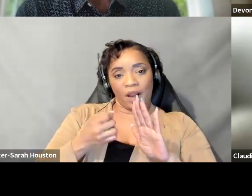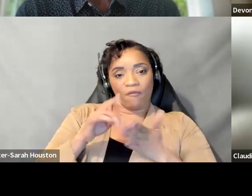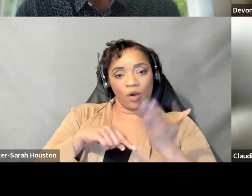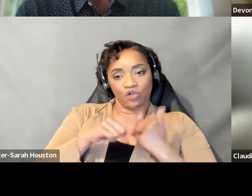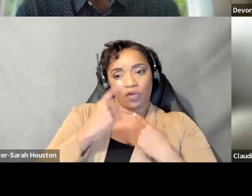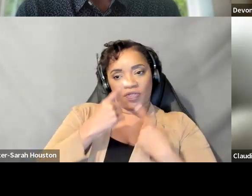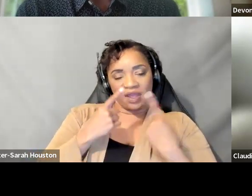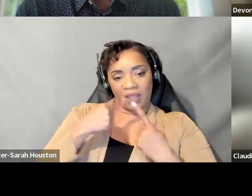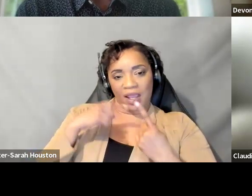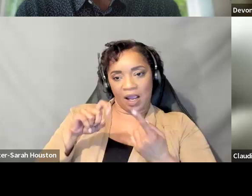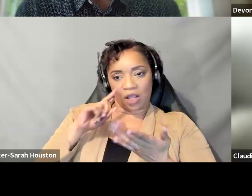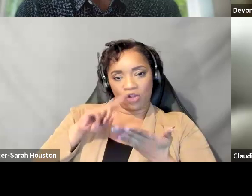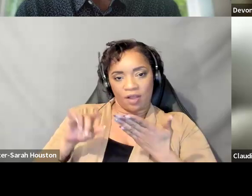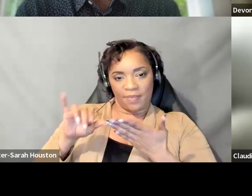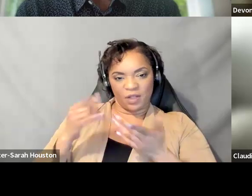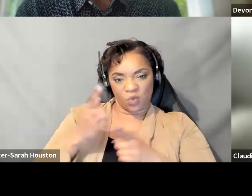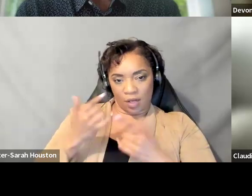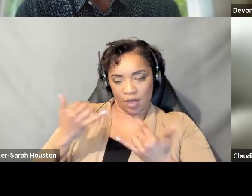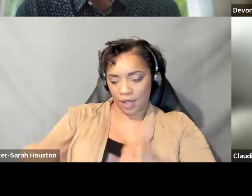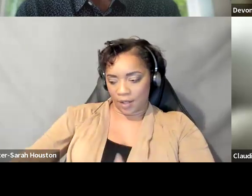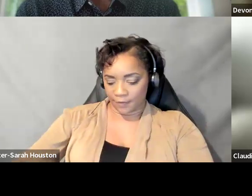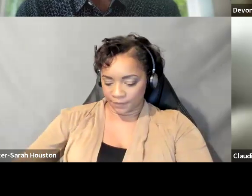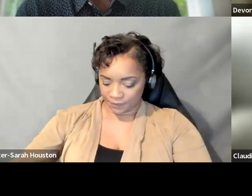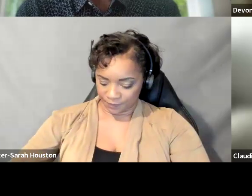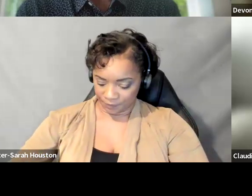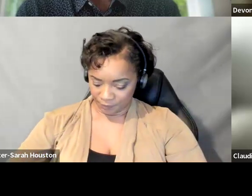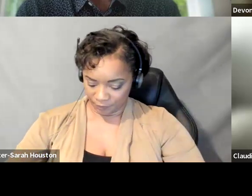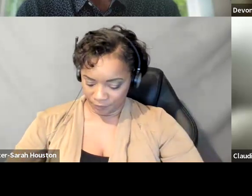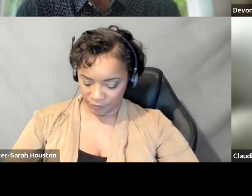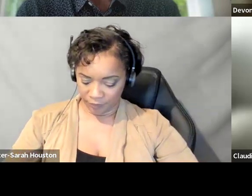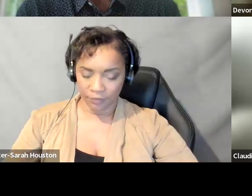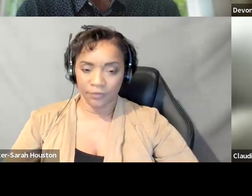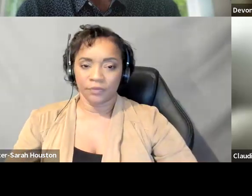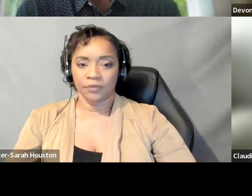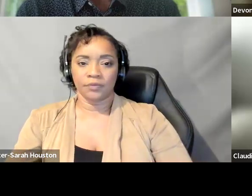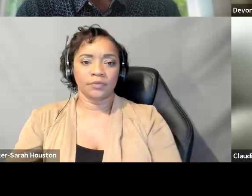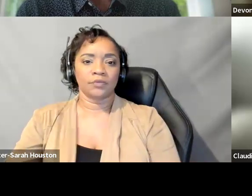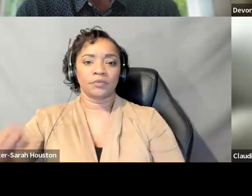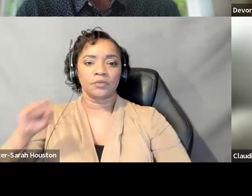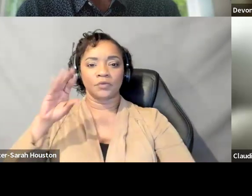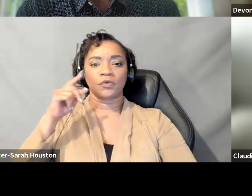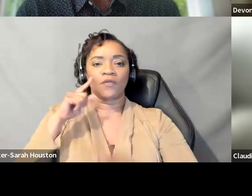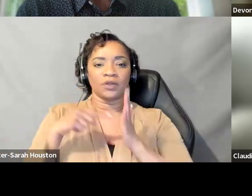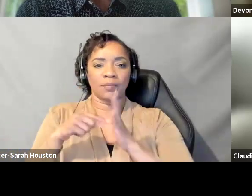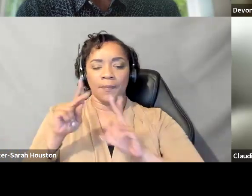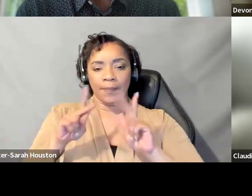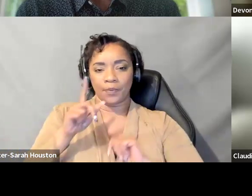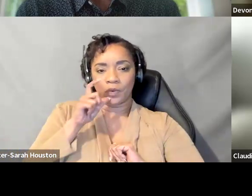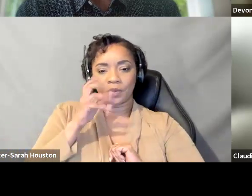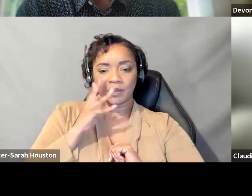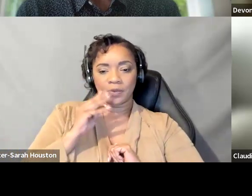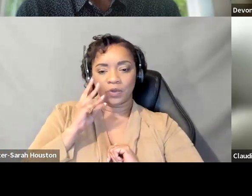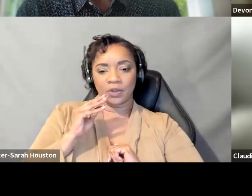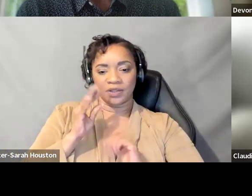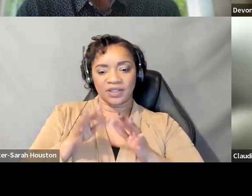I can look up just right now. So for example, people who experience significant activity limitations